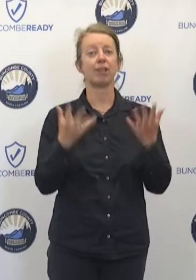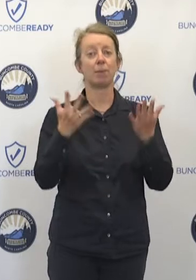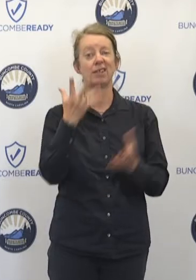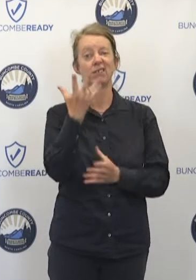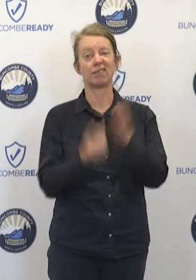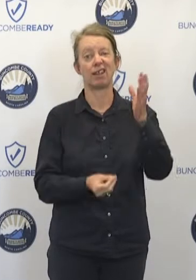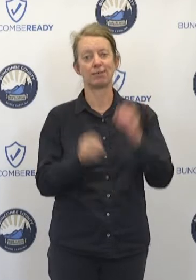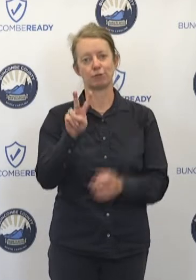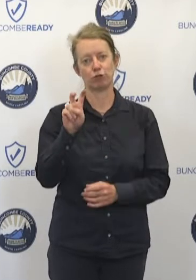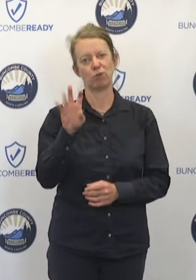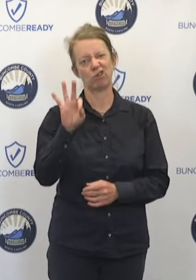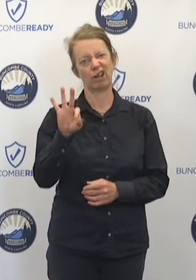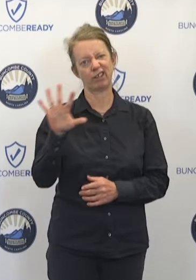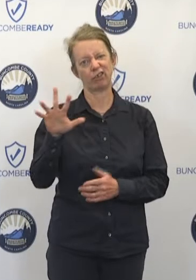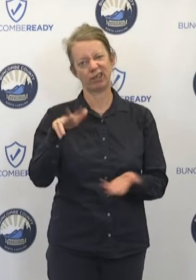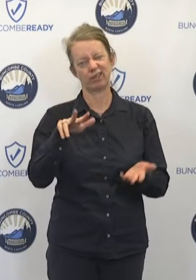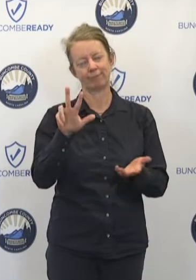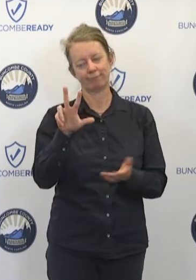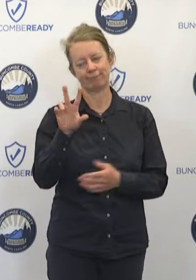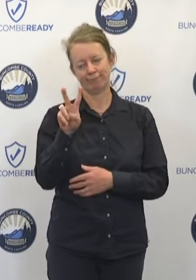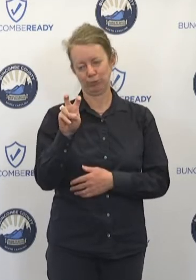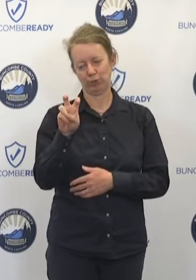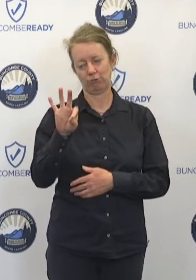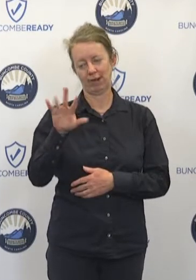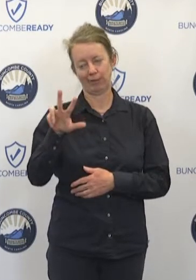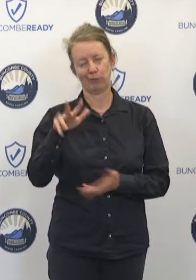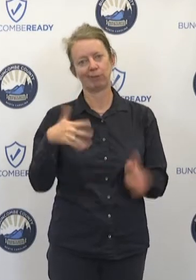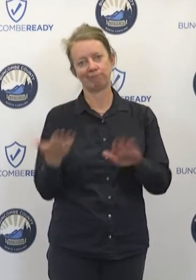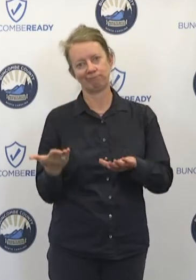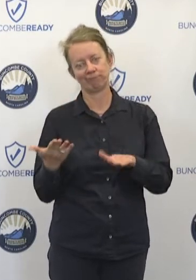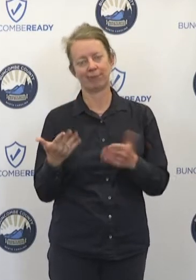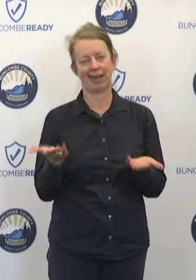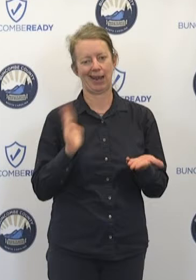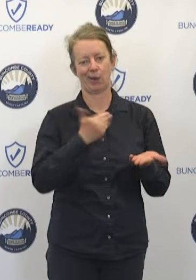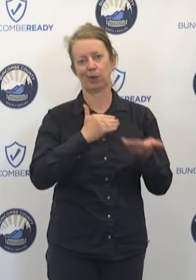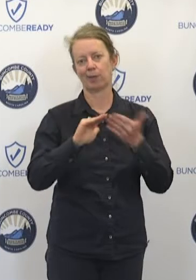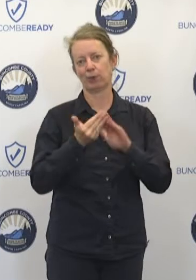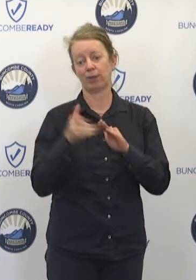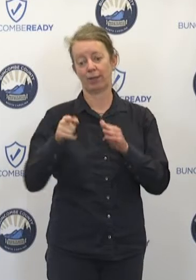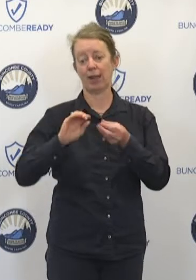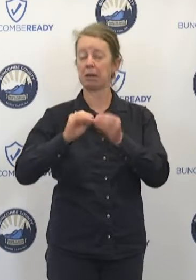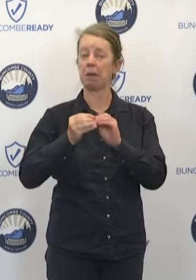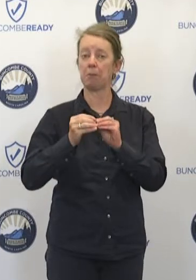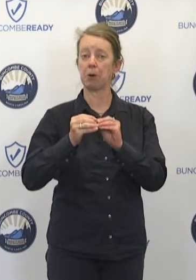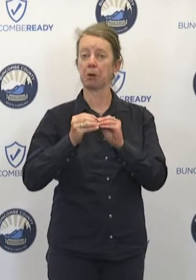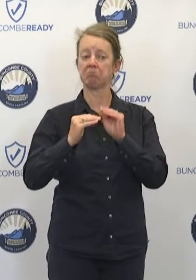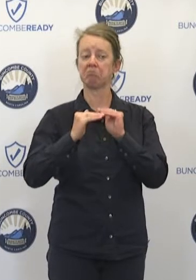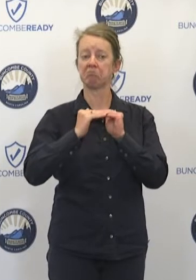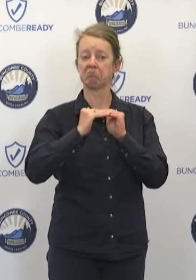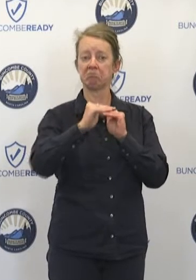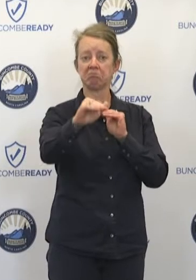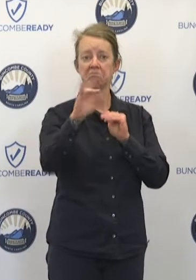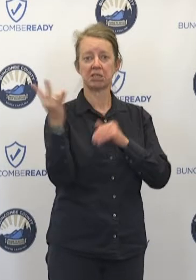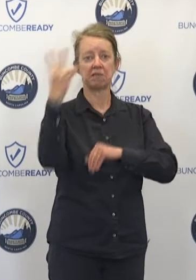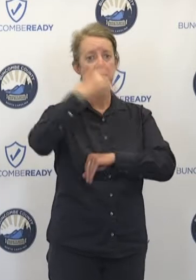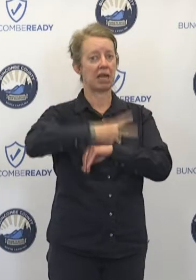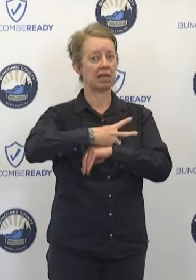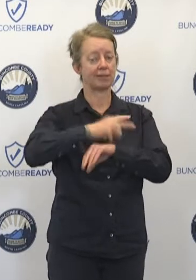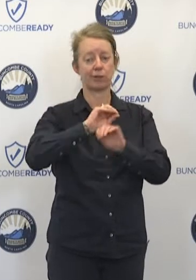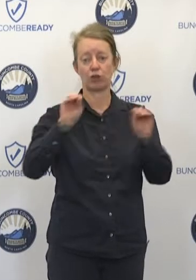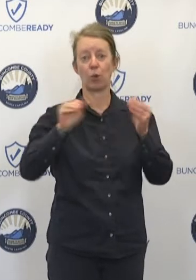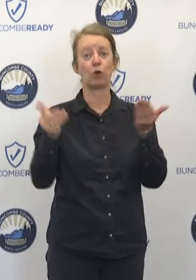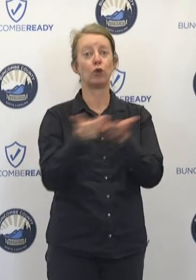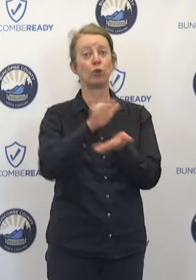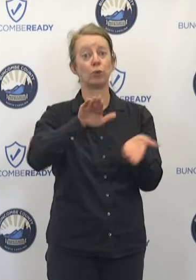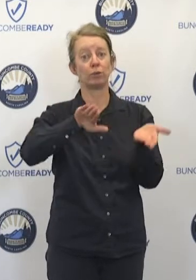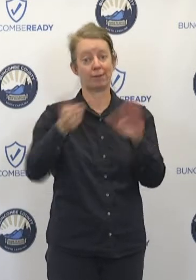293 COVID-related deaths have occurred in our community. This indicator has been stable for 7 days with no new deaths occurring